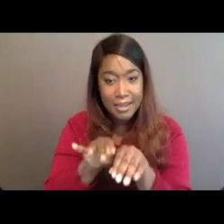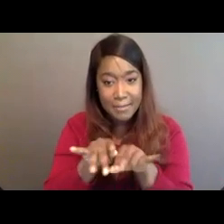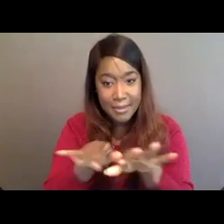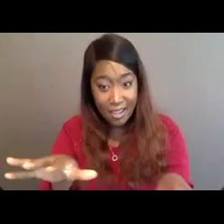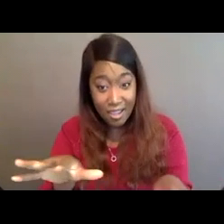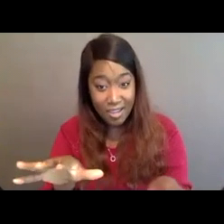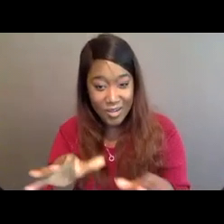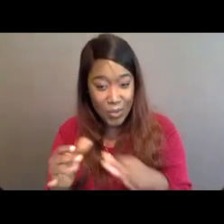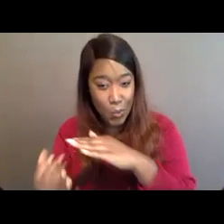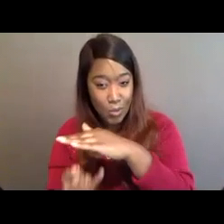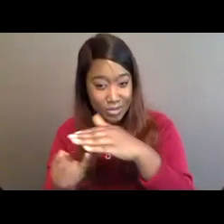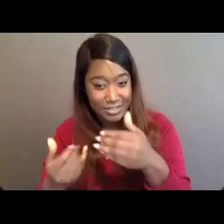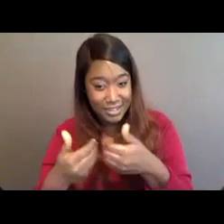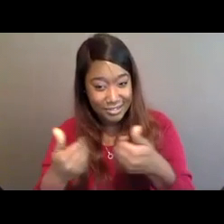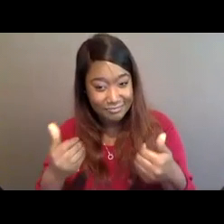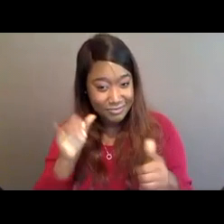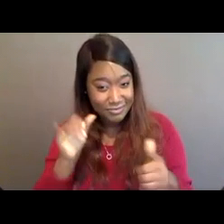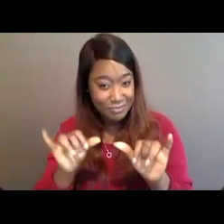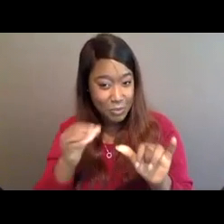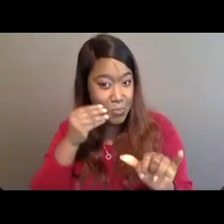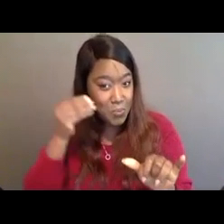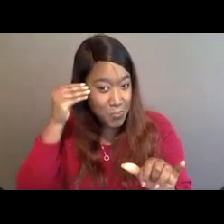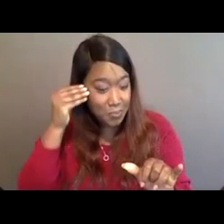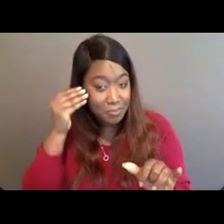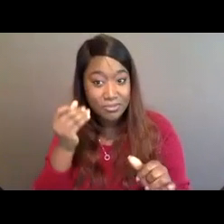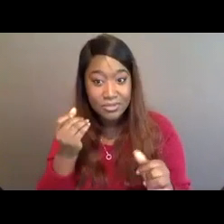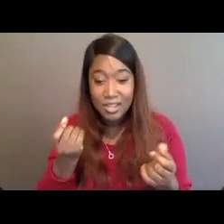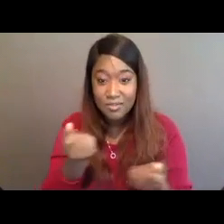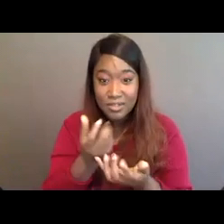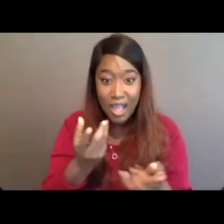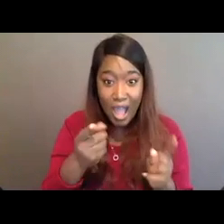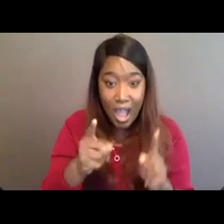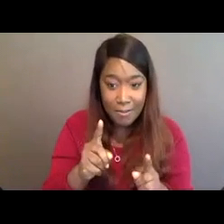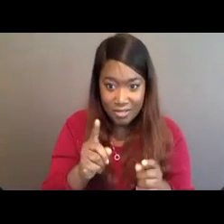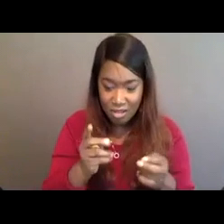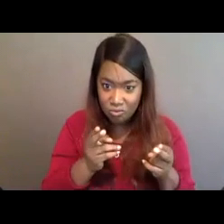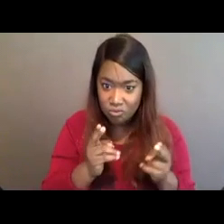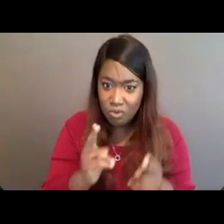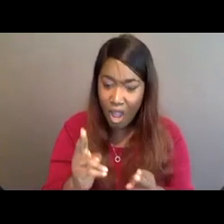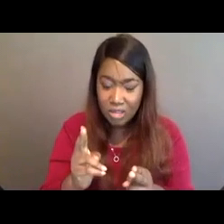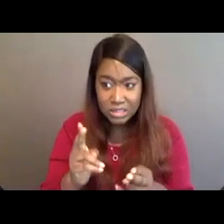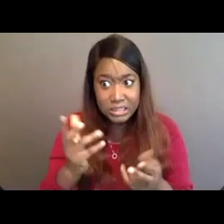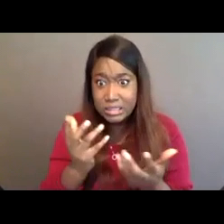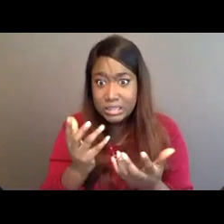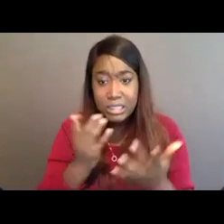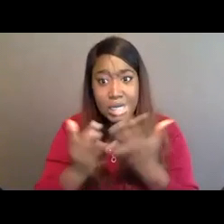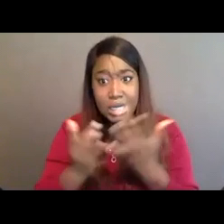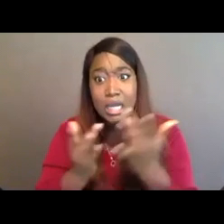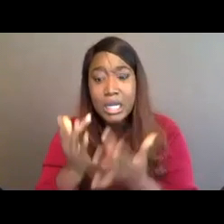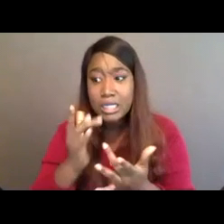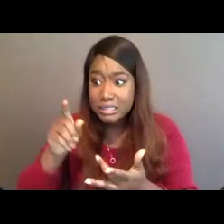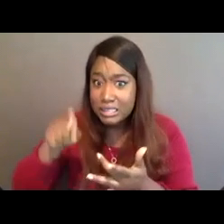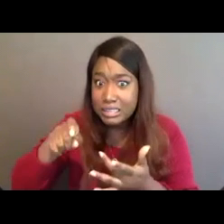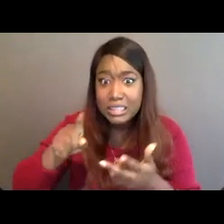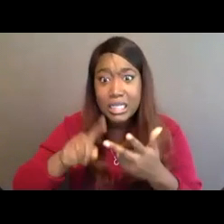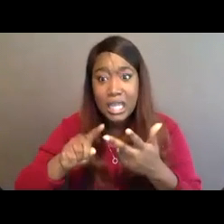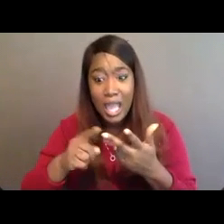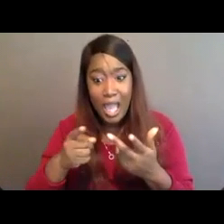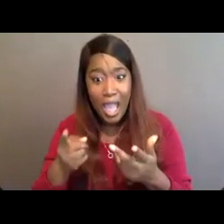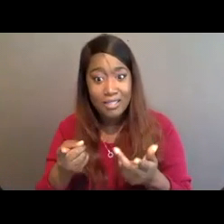as well as in the rush and the need and the action that we are seeing